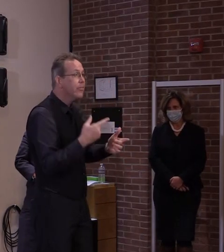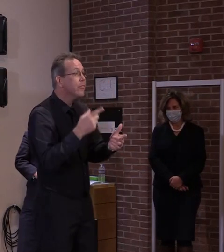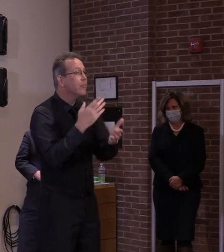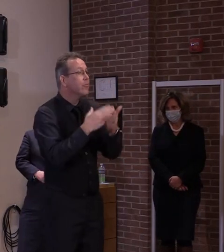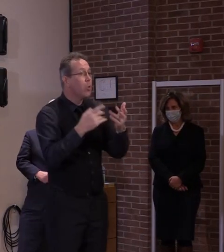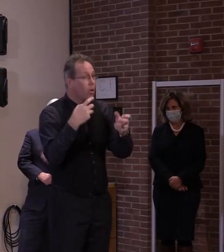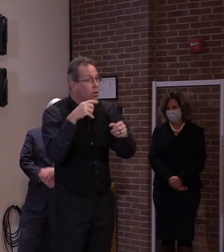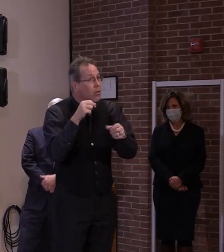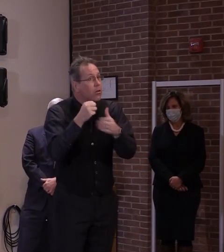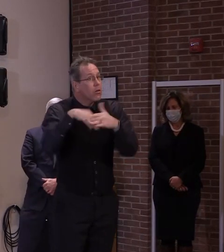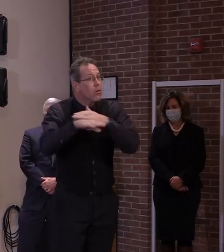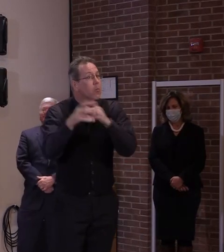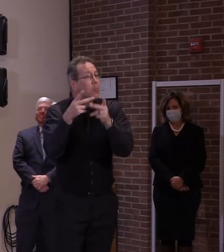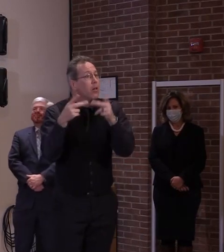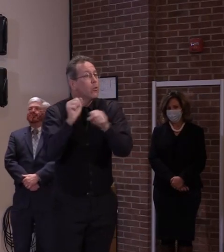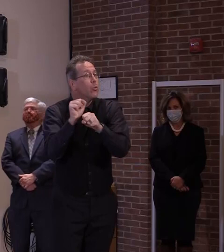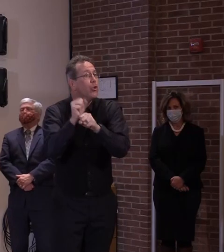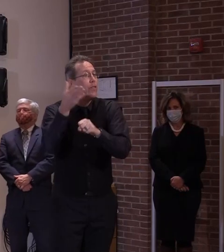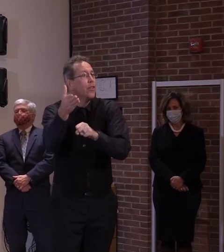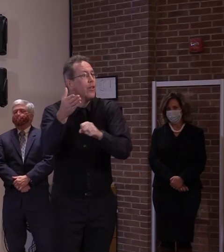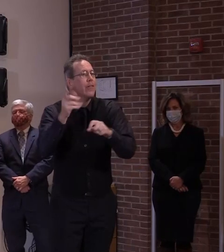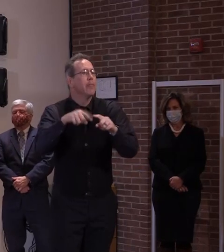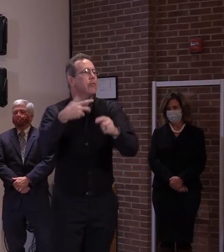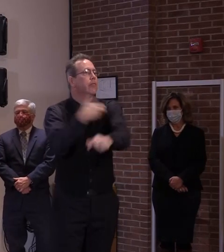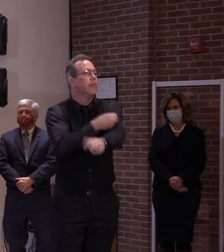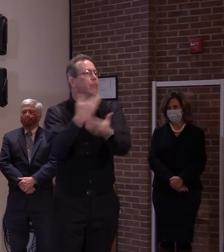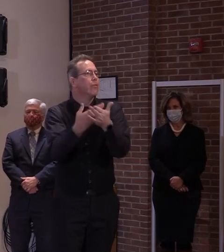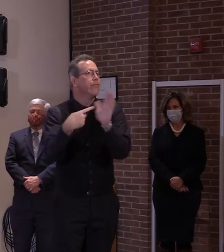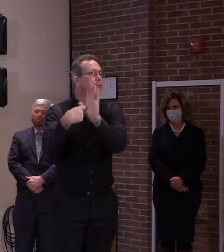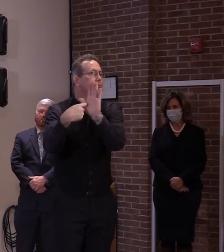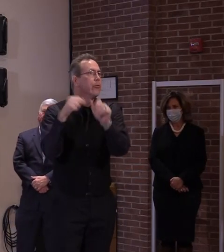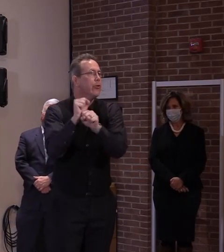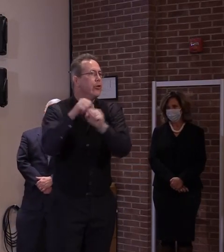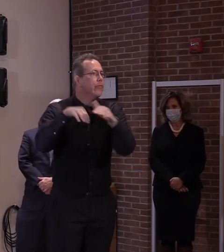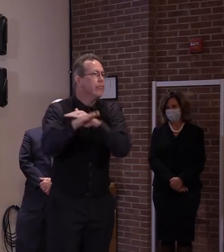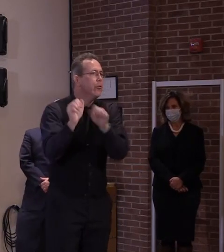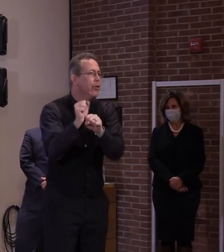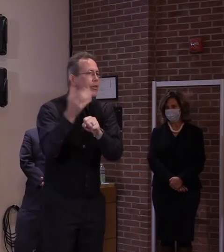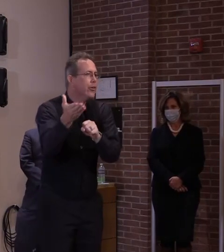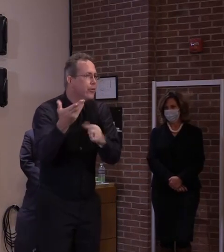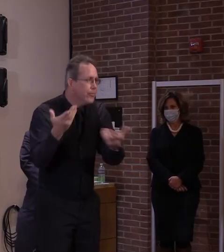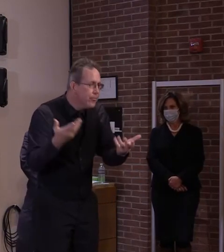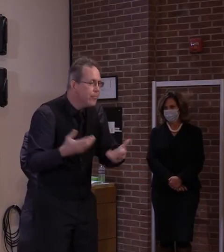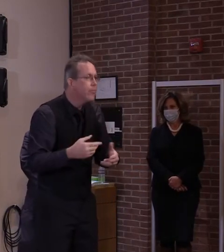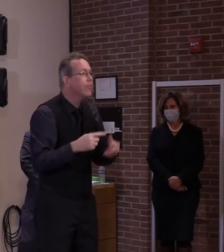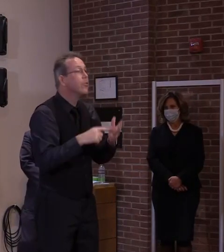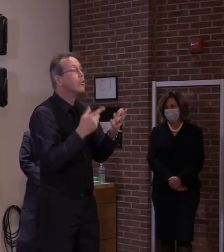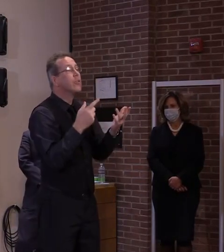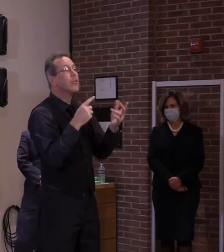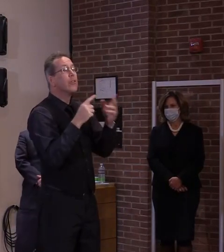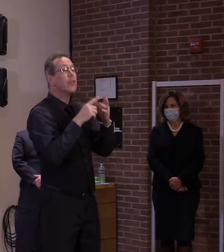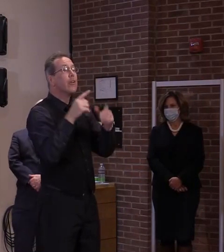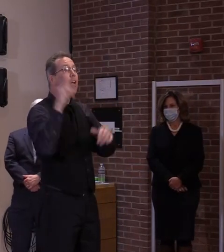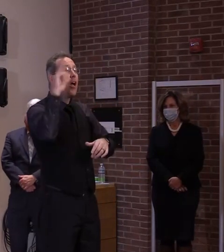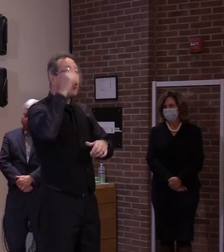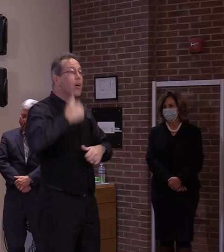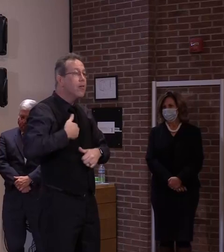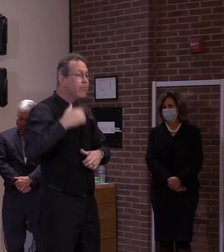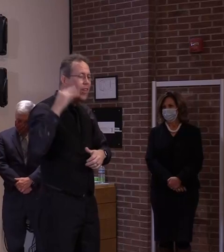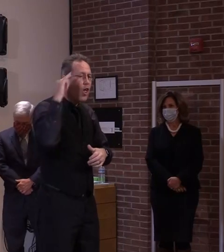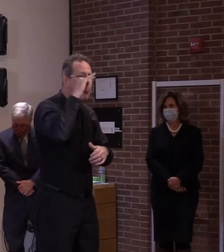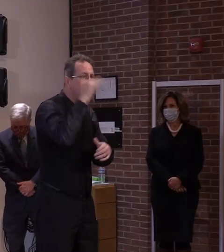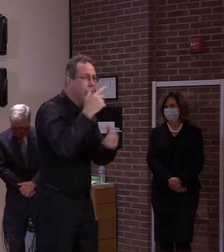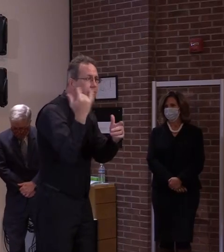vaccine mandates on businesses, but part of the reality of that, that United Airlines and others have proven, is that